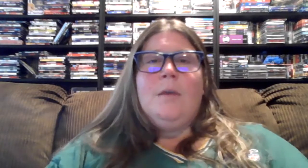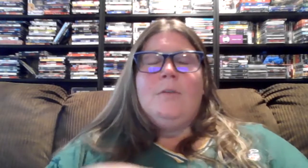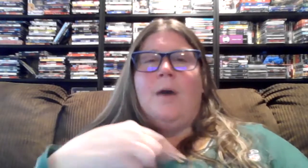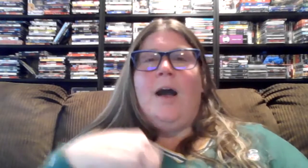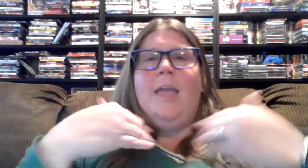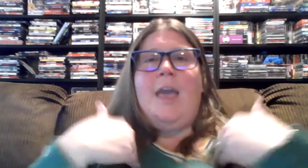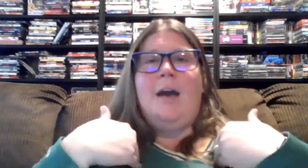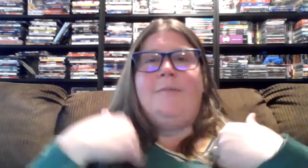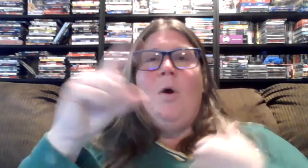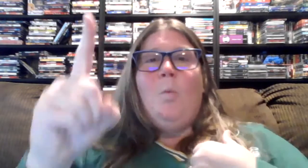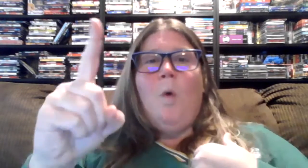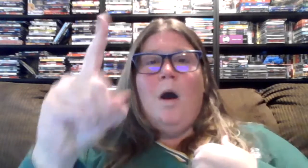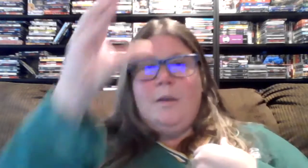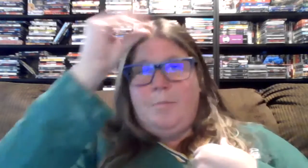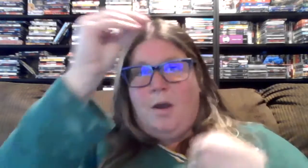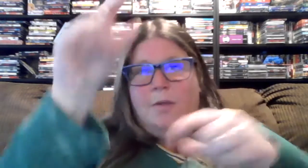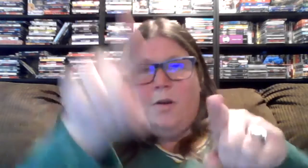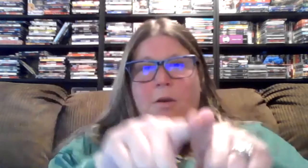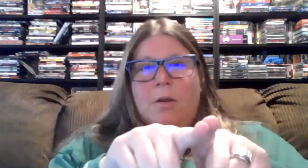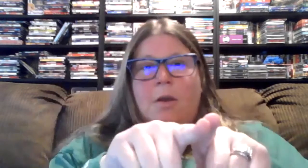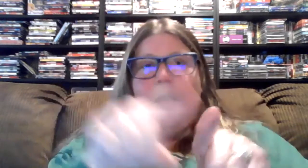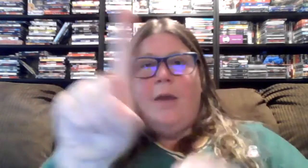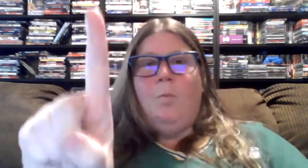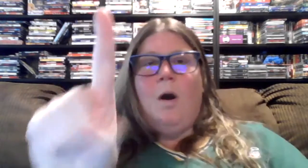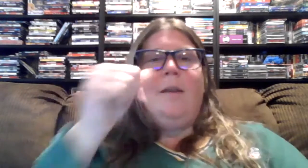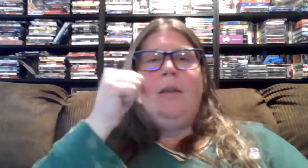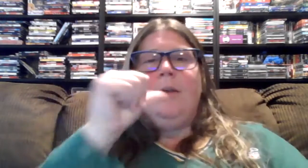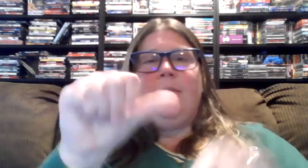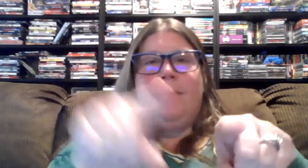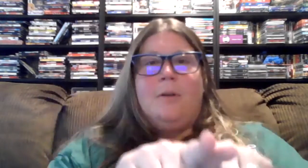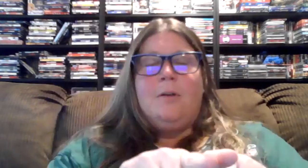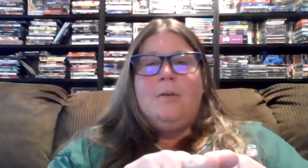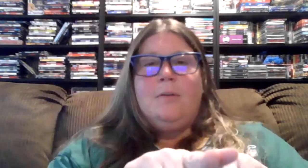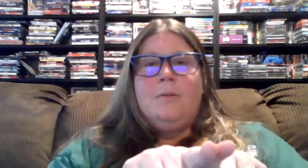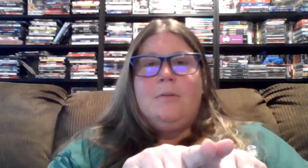So I have one brother and one sister.